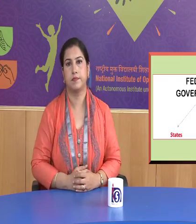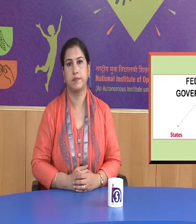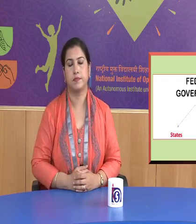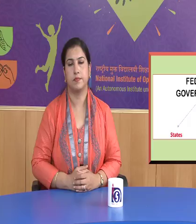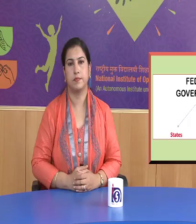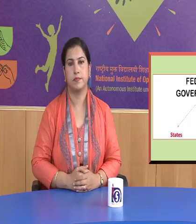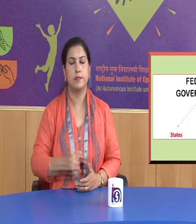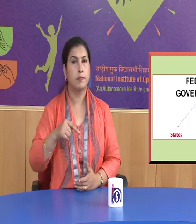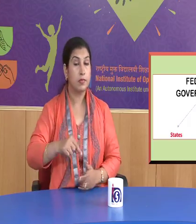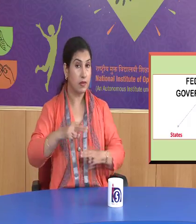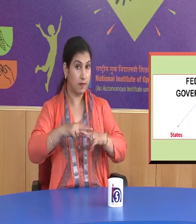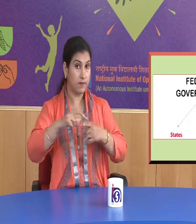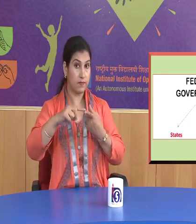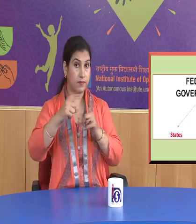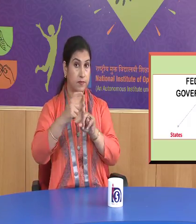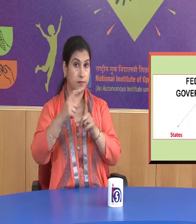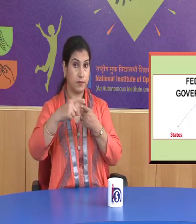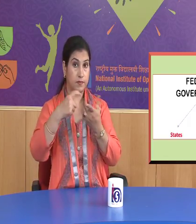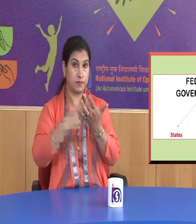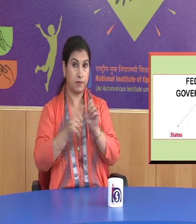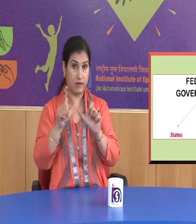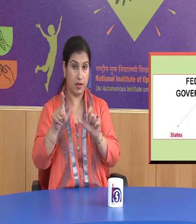In a federal system of government,